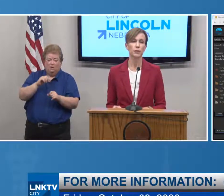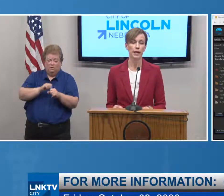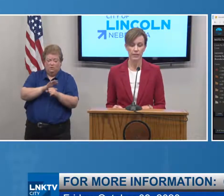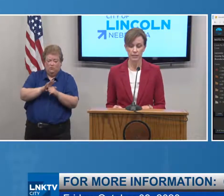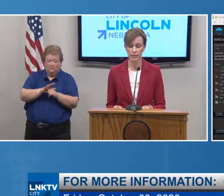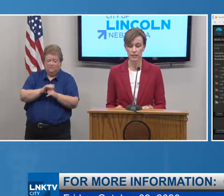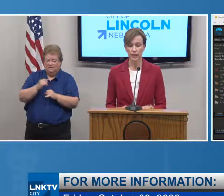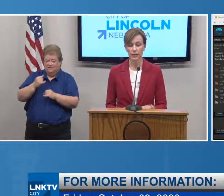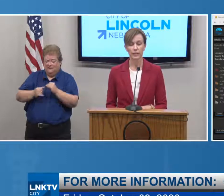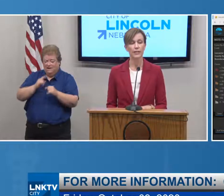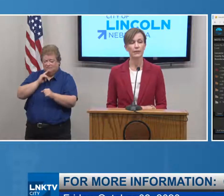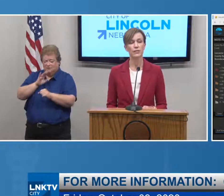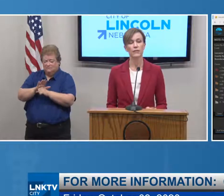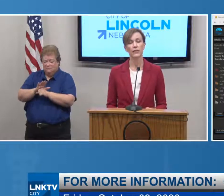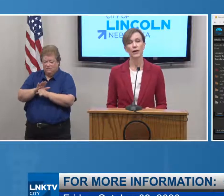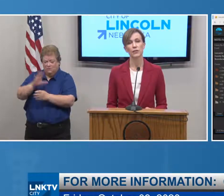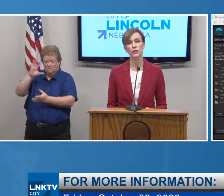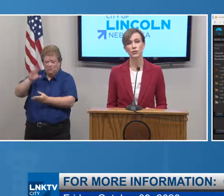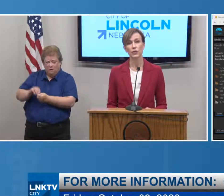lab-confirmed cases is now